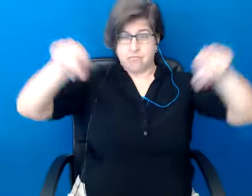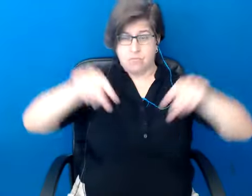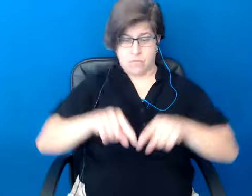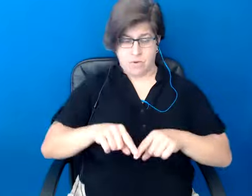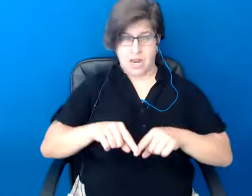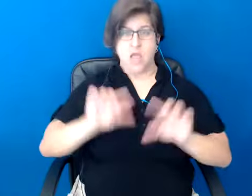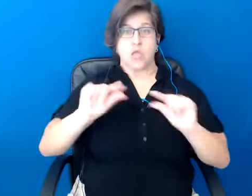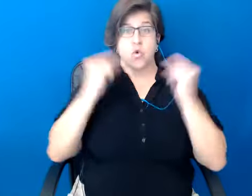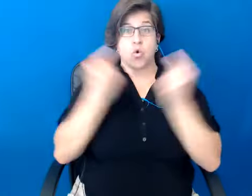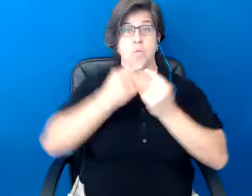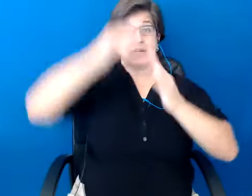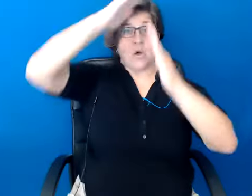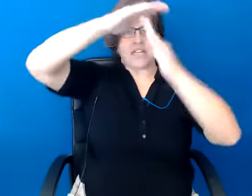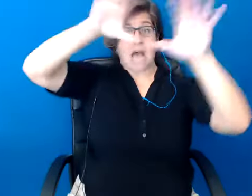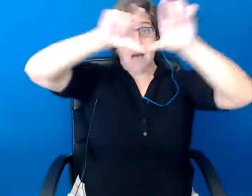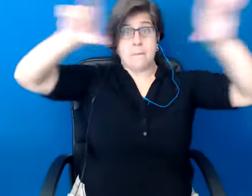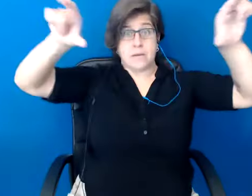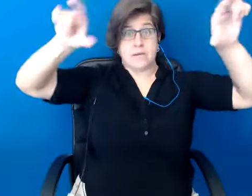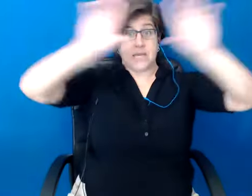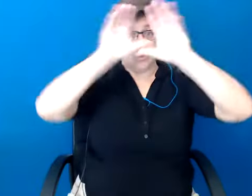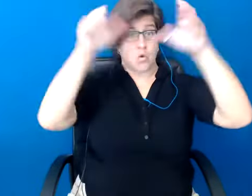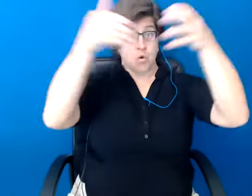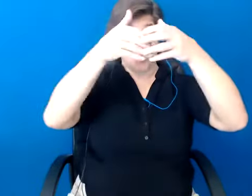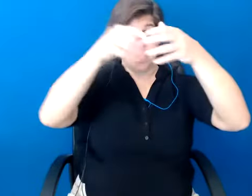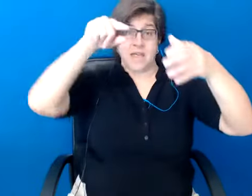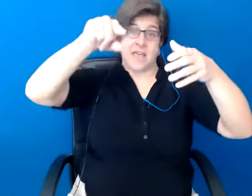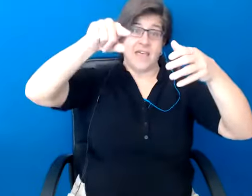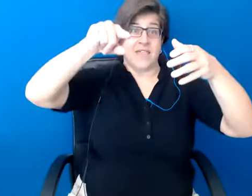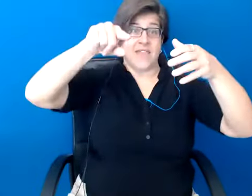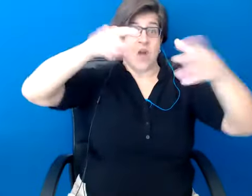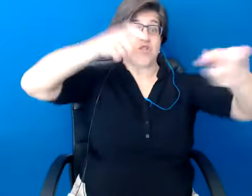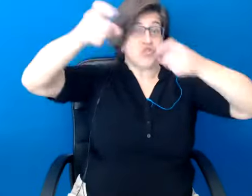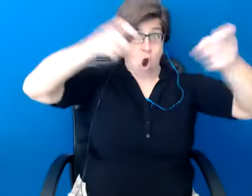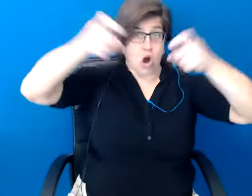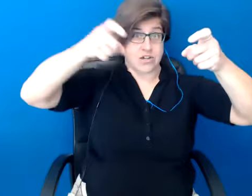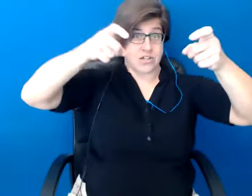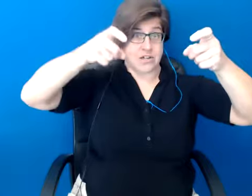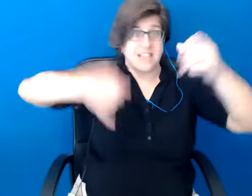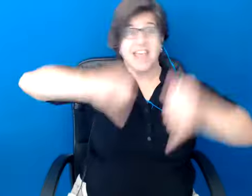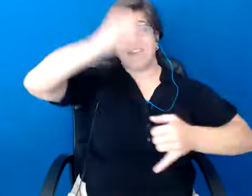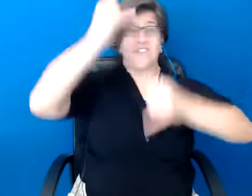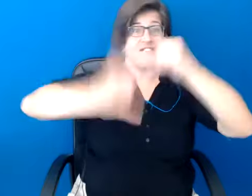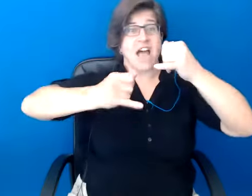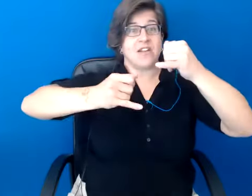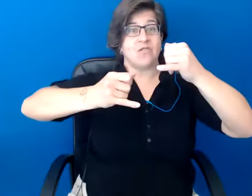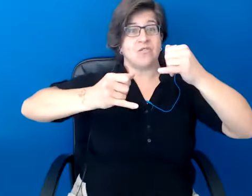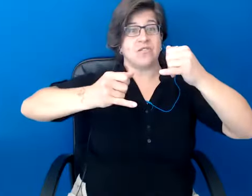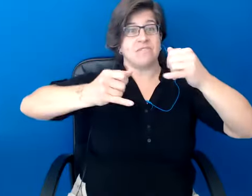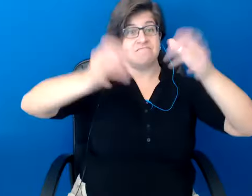Well, if we have an upside down triangle and the groups are on top, they're the boss, they're in charge, they have final responsibility and